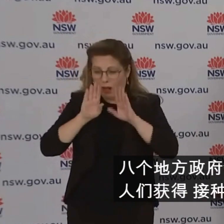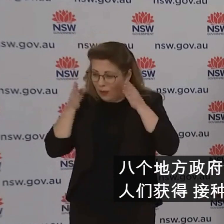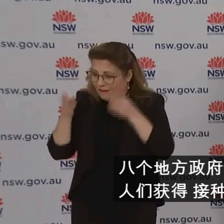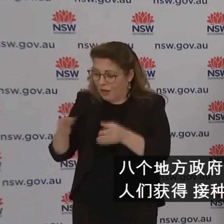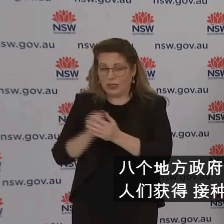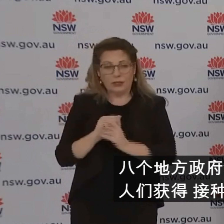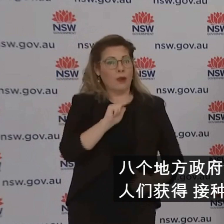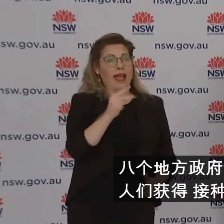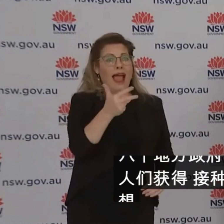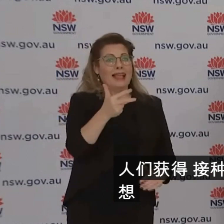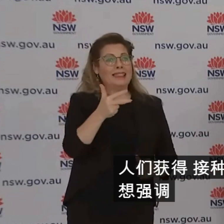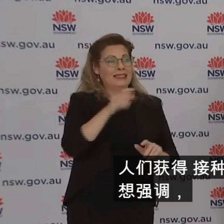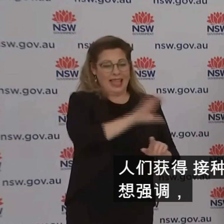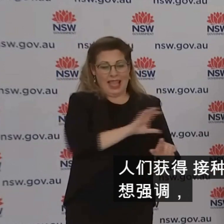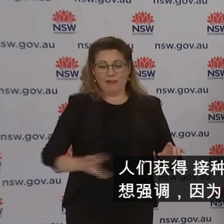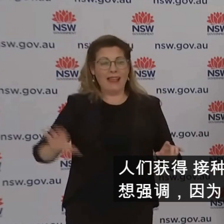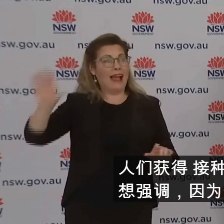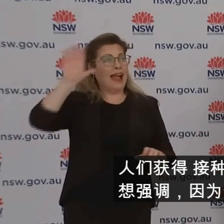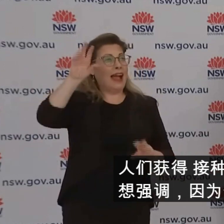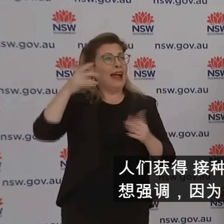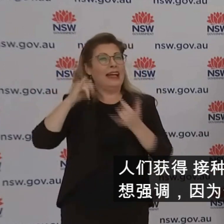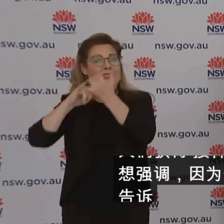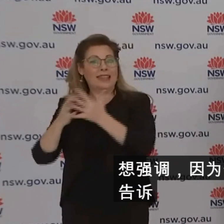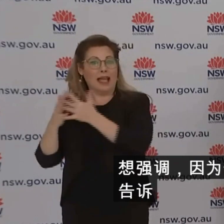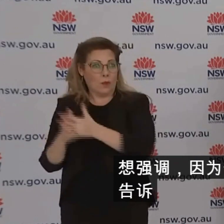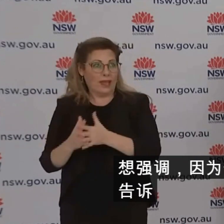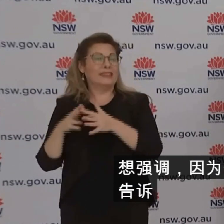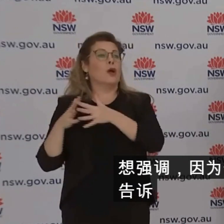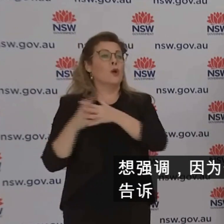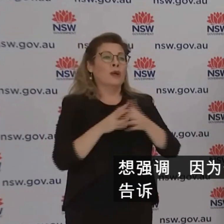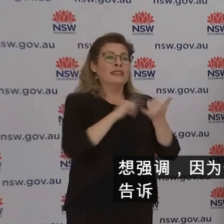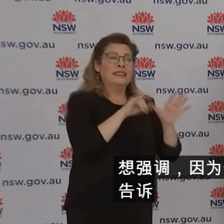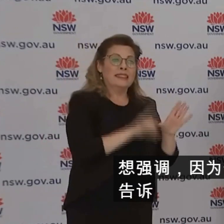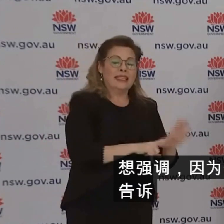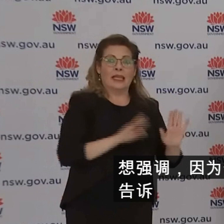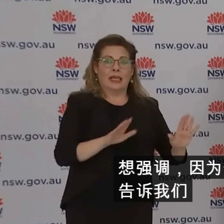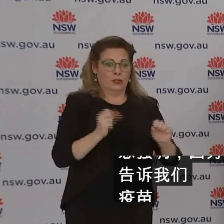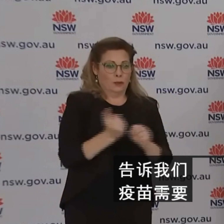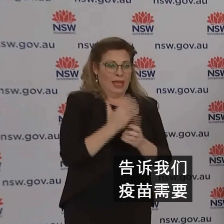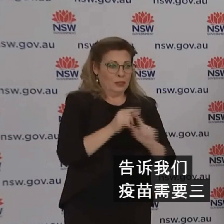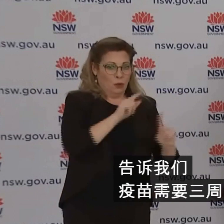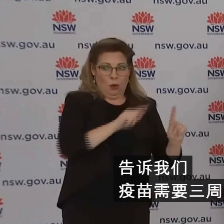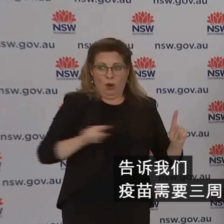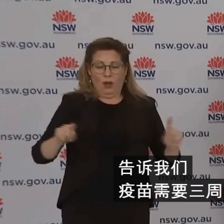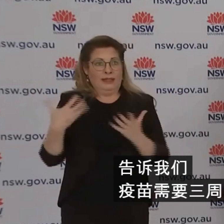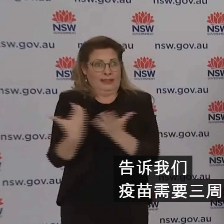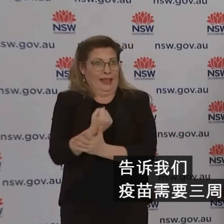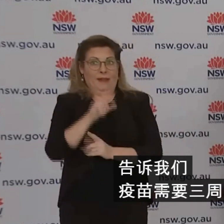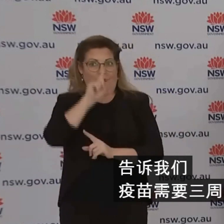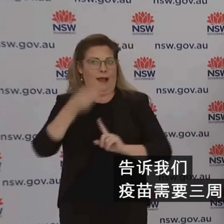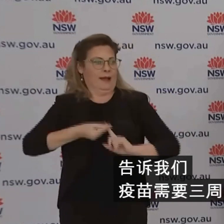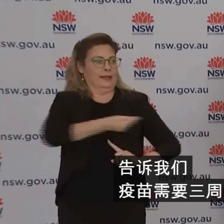get the vaccination. But I also want to stress, as the health experts tell us, it takes 3 weeks for the vaccine to